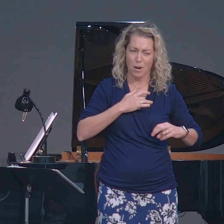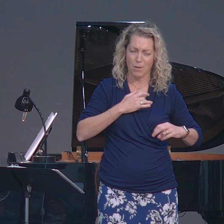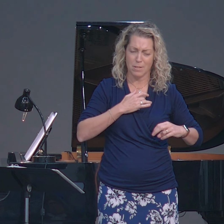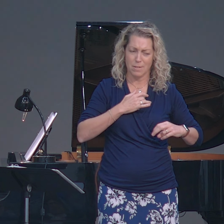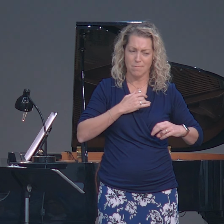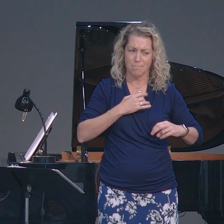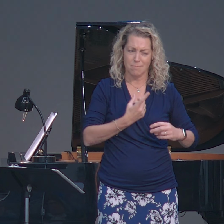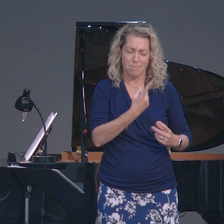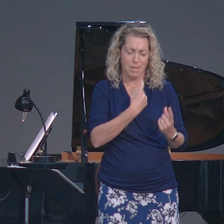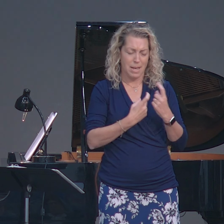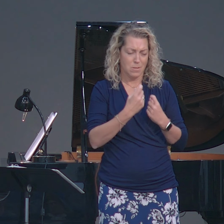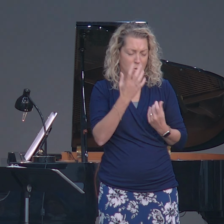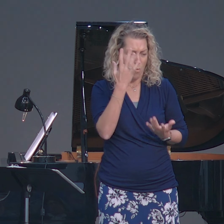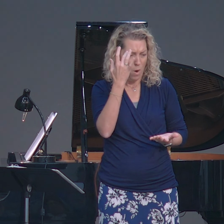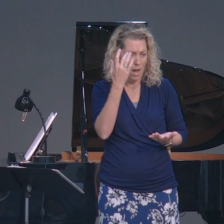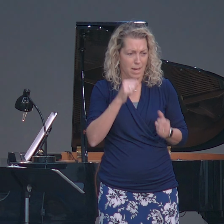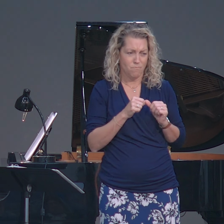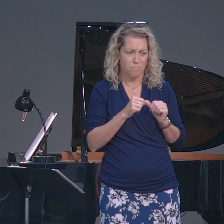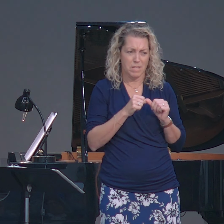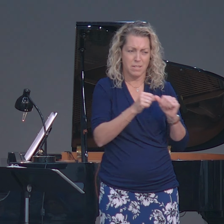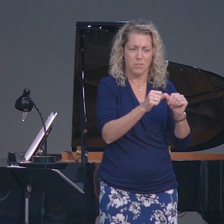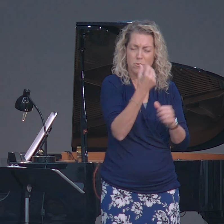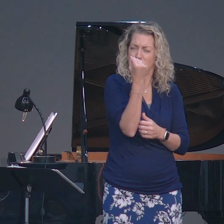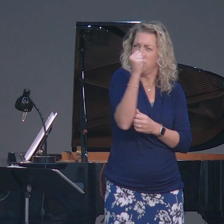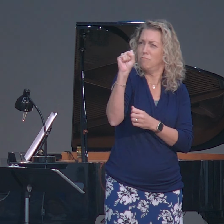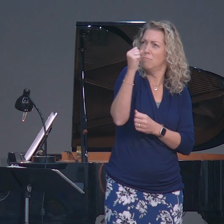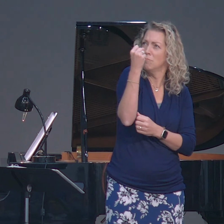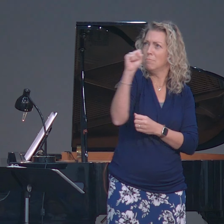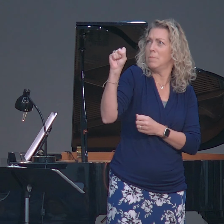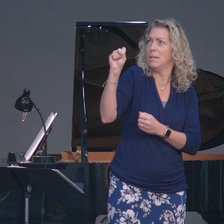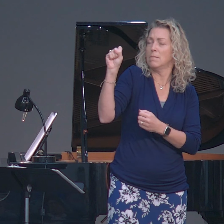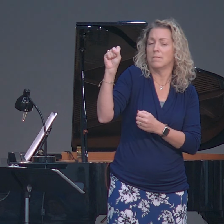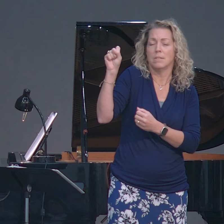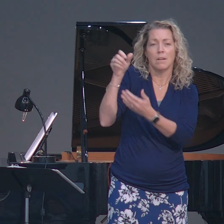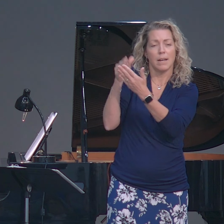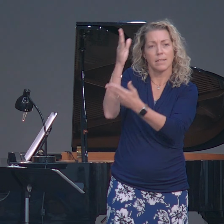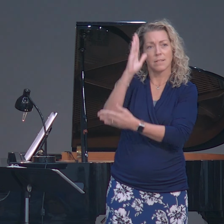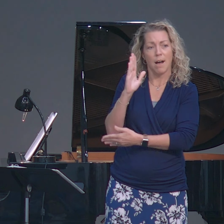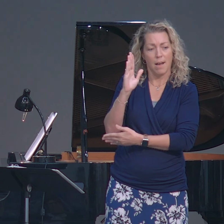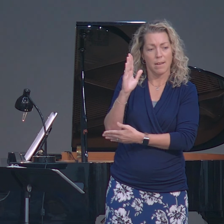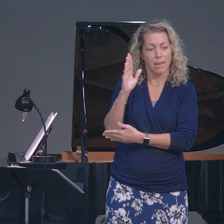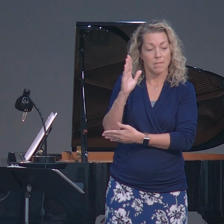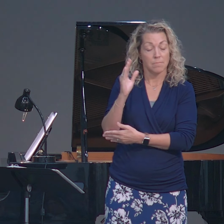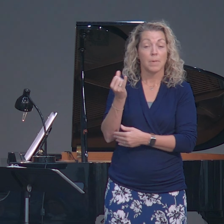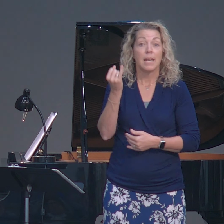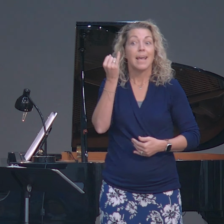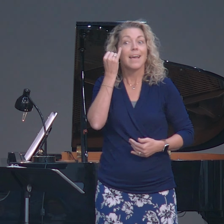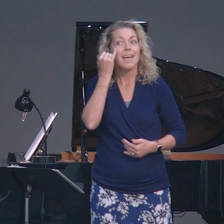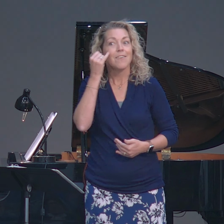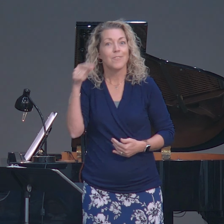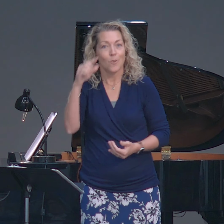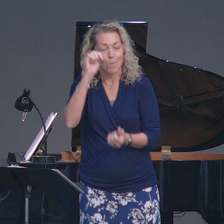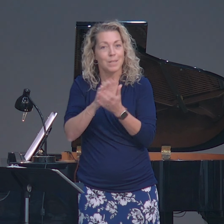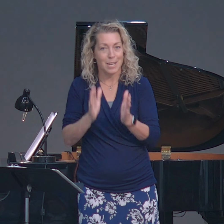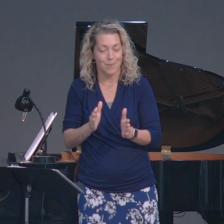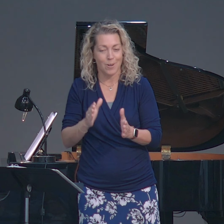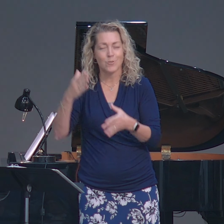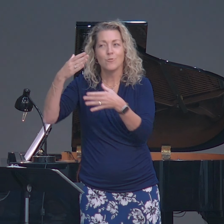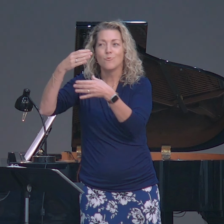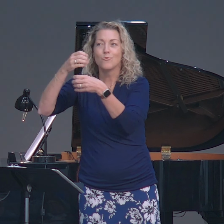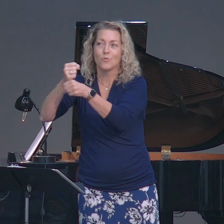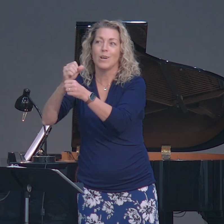why you continue to act rebelliously towards God. But if you are a believer, if you're trusting